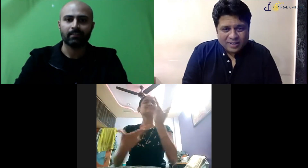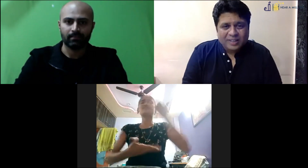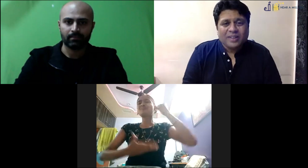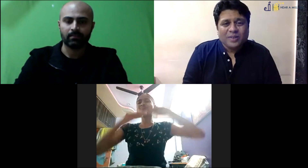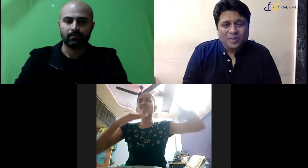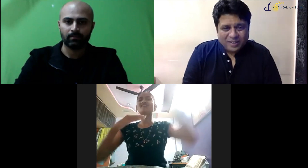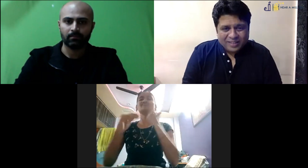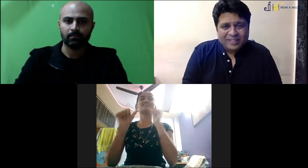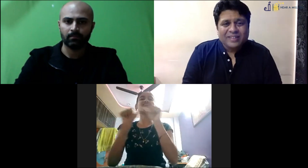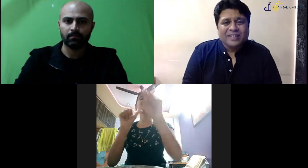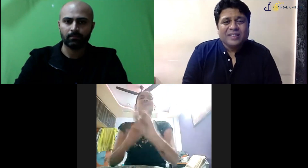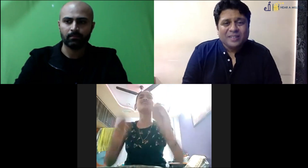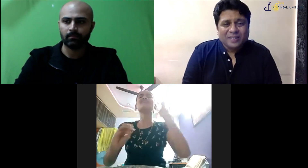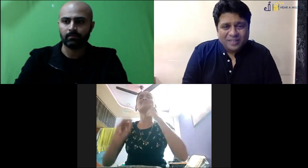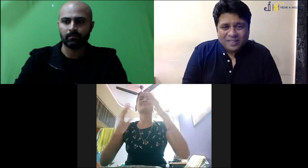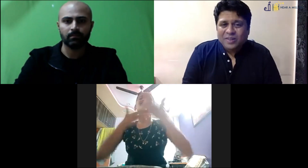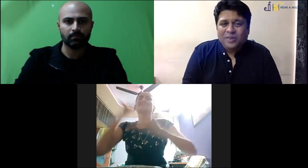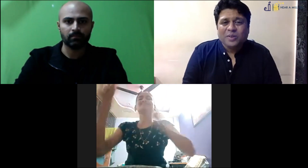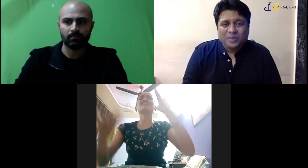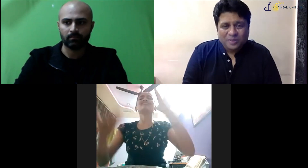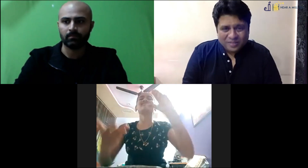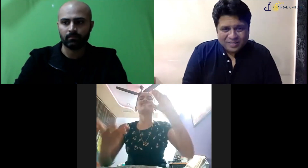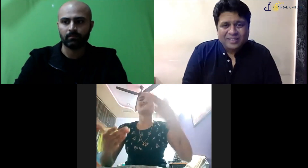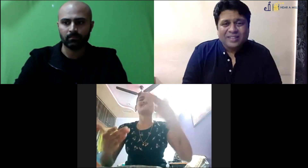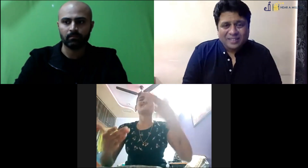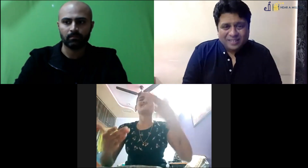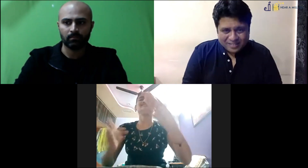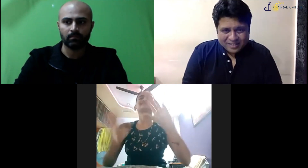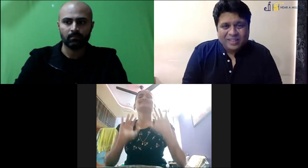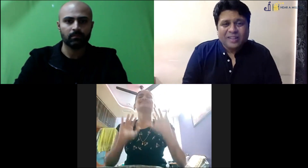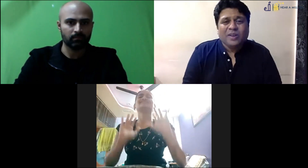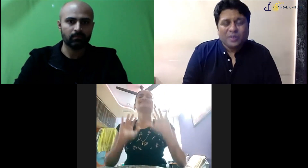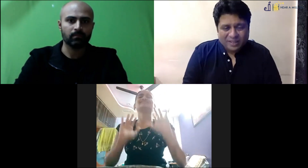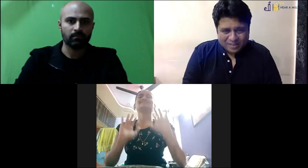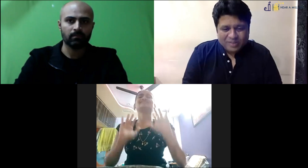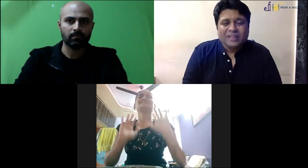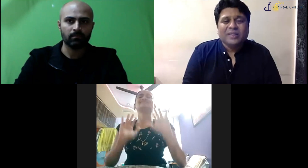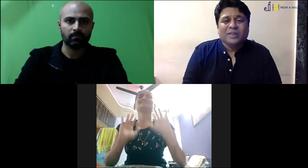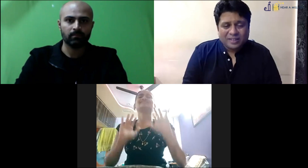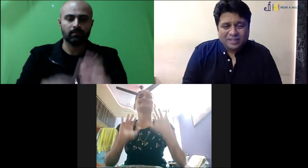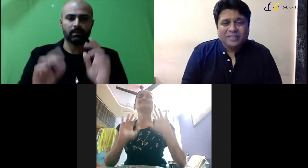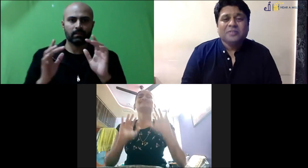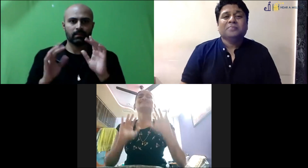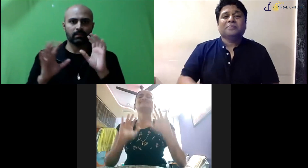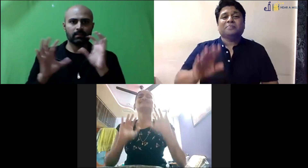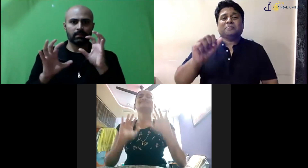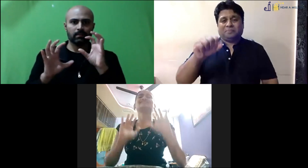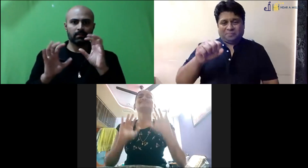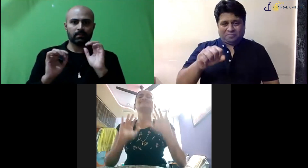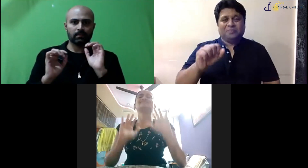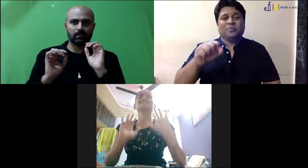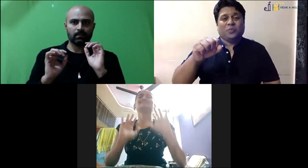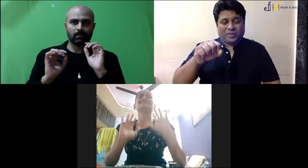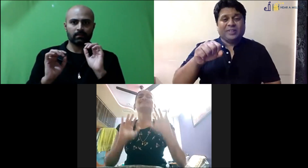But it's very difficult because they do not have access all through their lives. So suddenly,